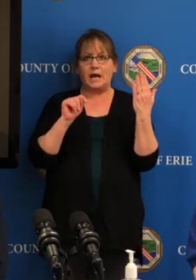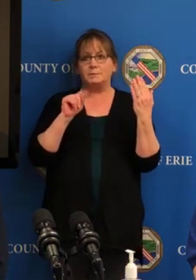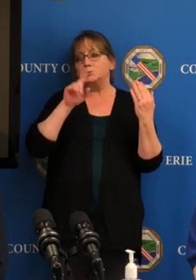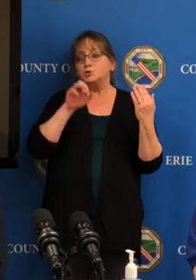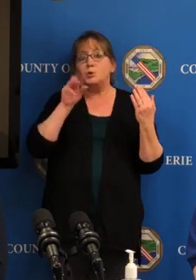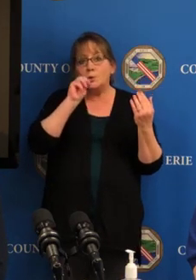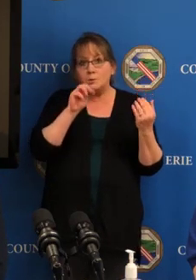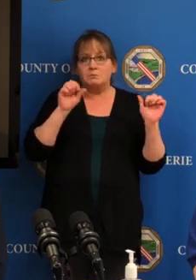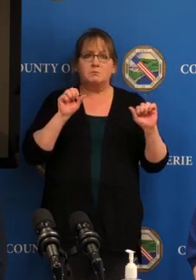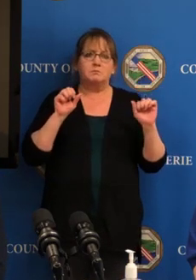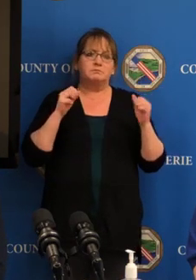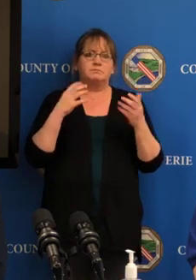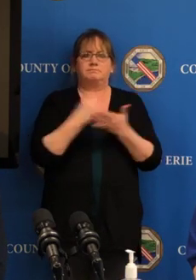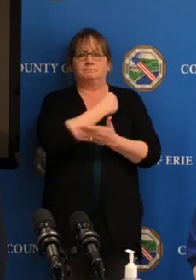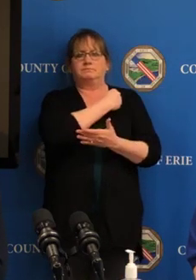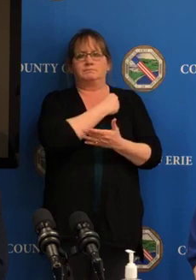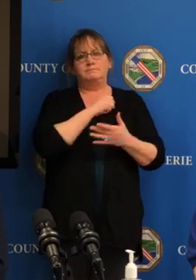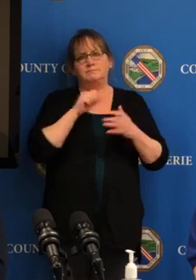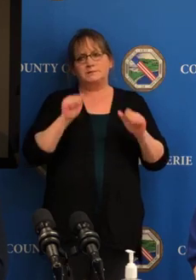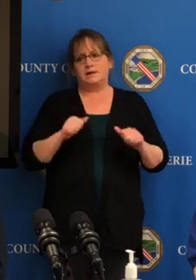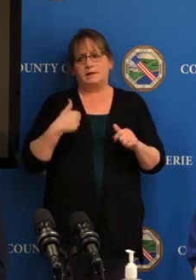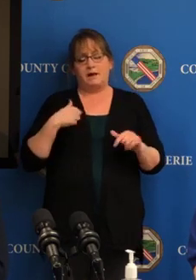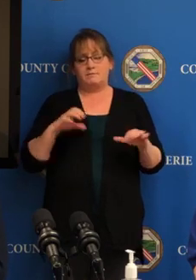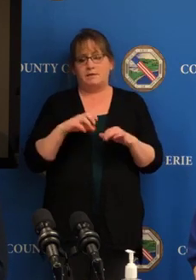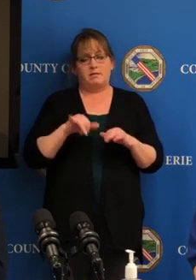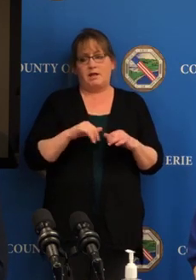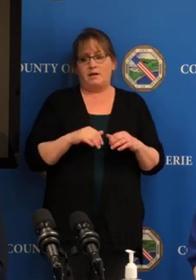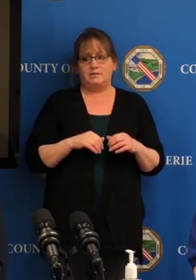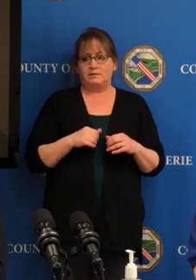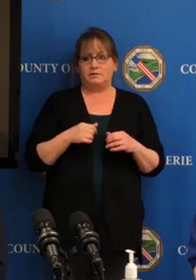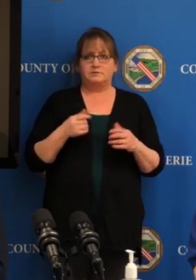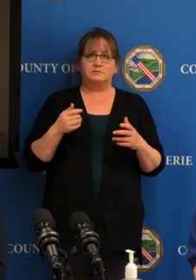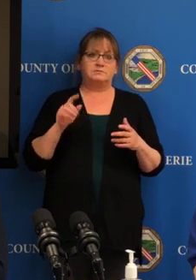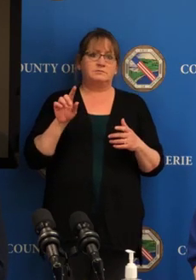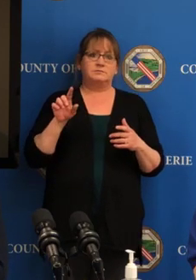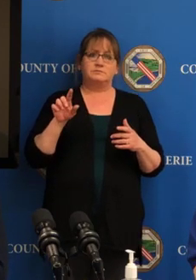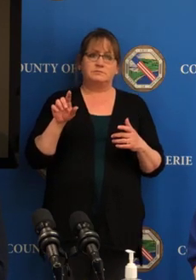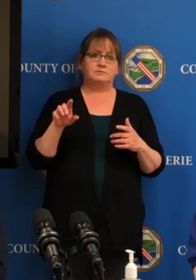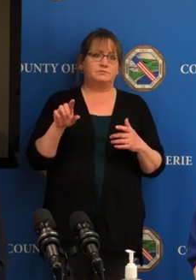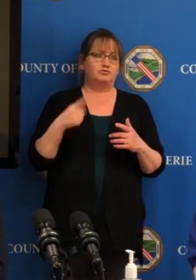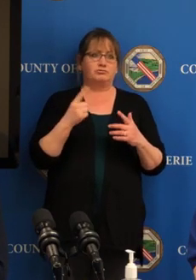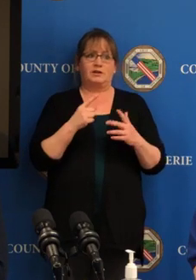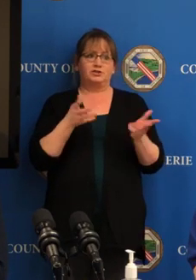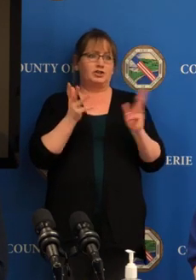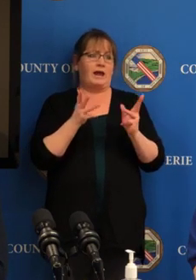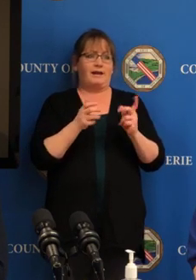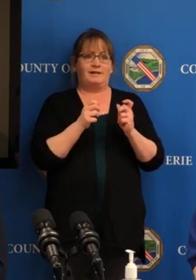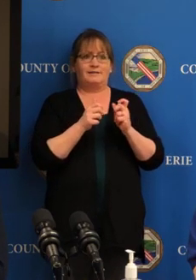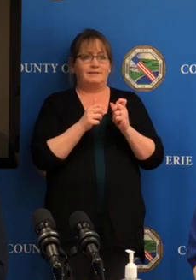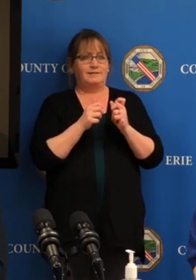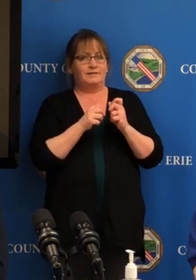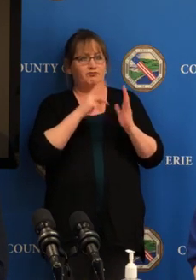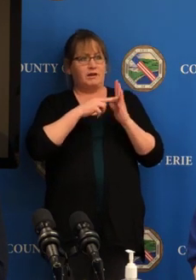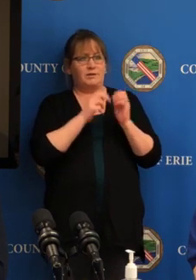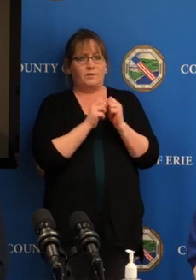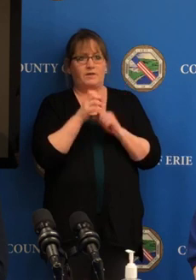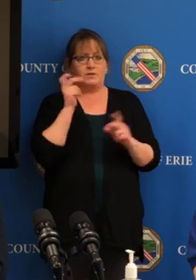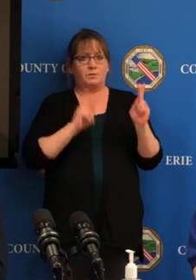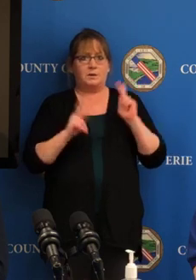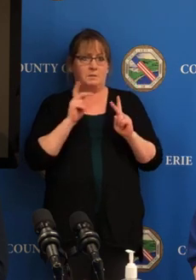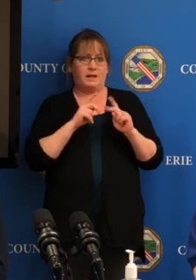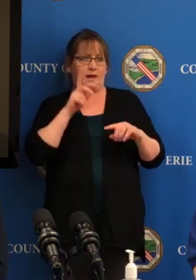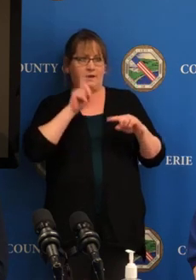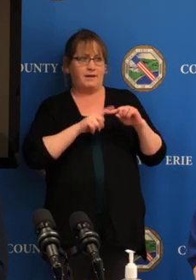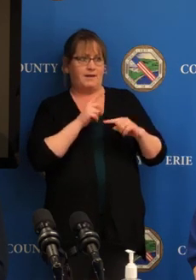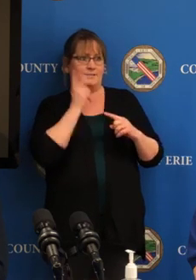it. I've done that with just talking and reading and things like that with others that I've not been able to get in contact with. It's